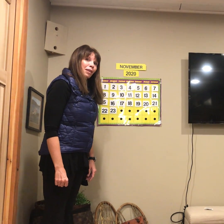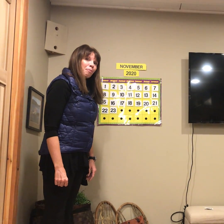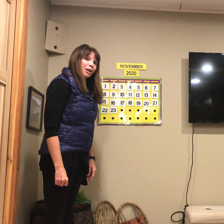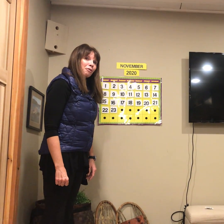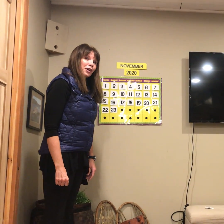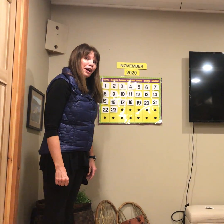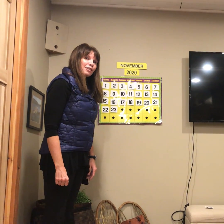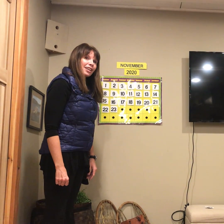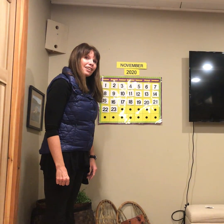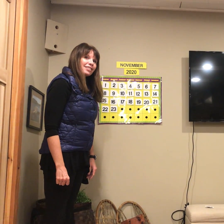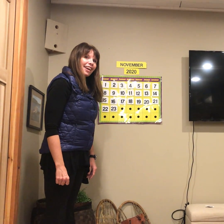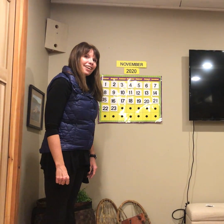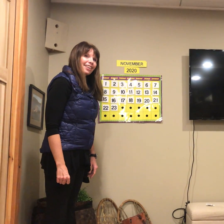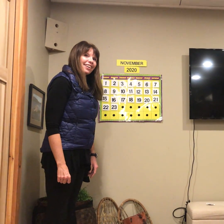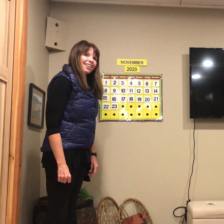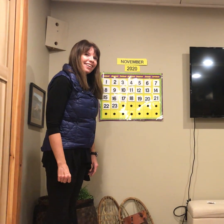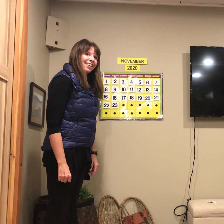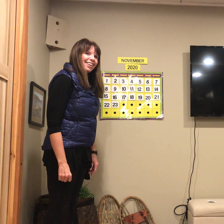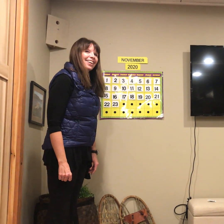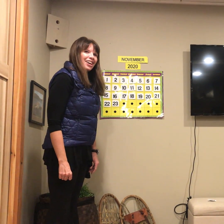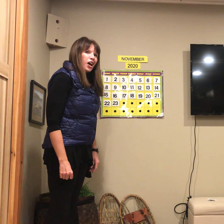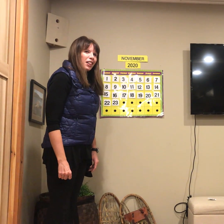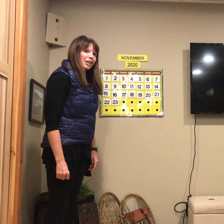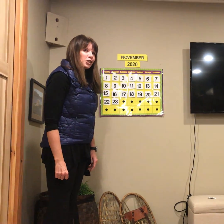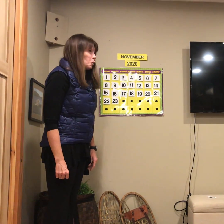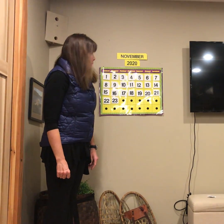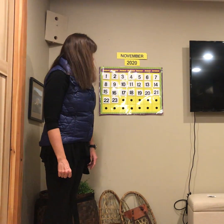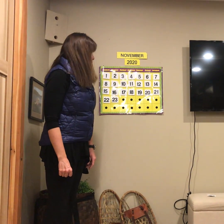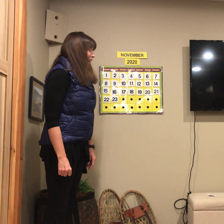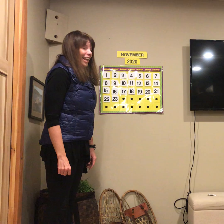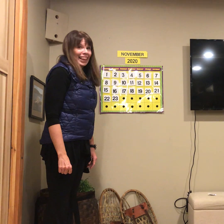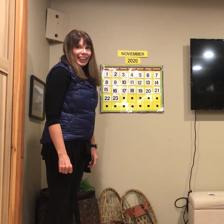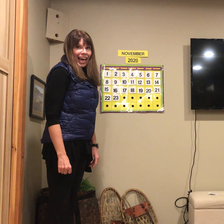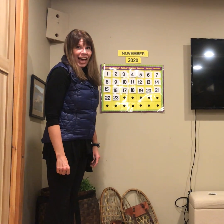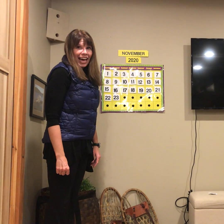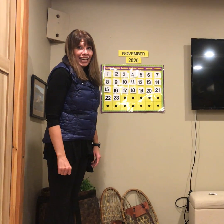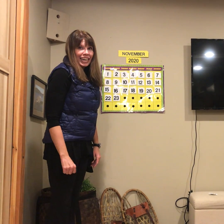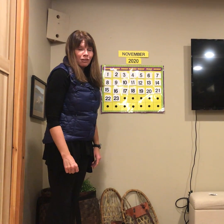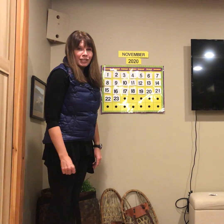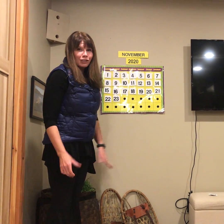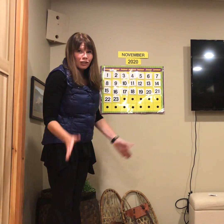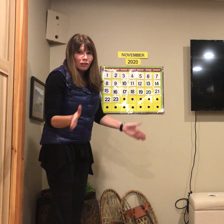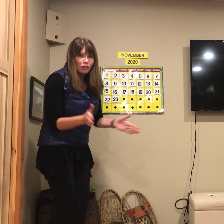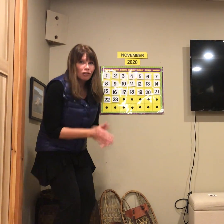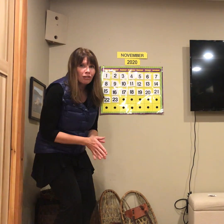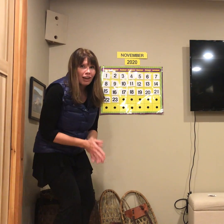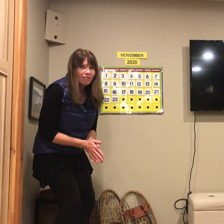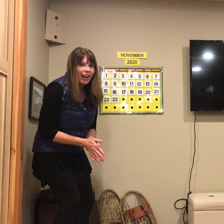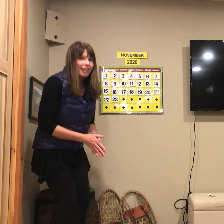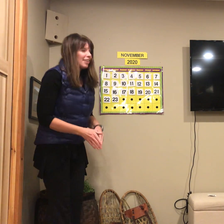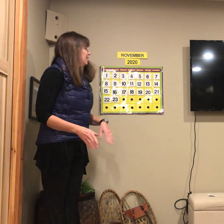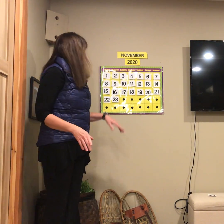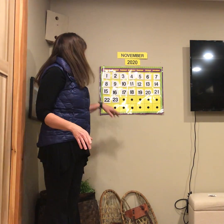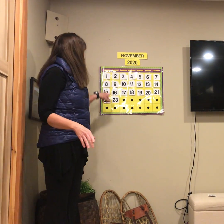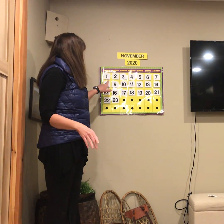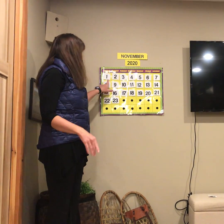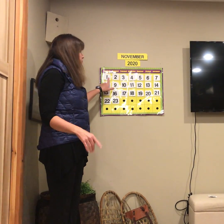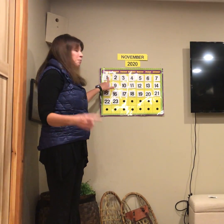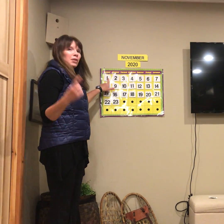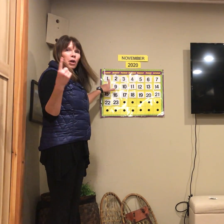me to figure out today's date? Let's do it. We've got a lot of counting to do, so get ready. Here we go.